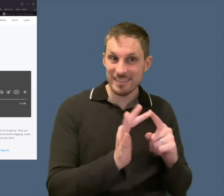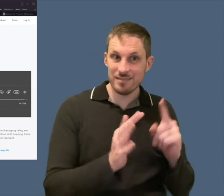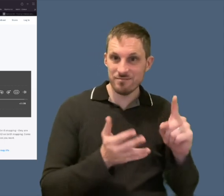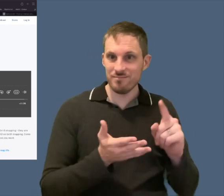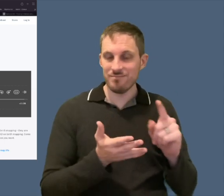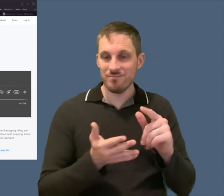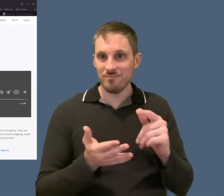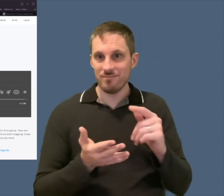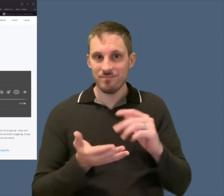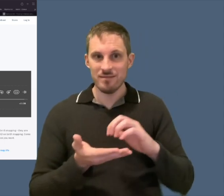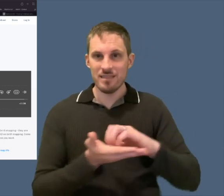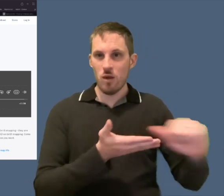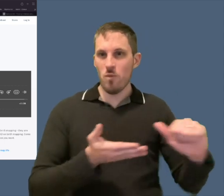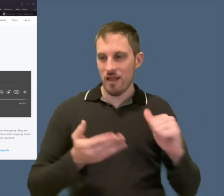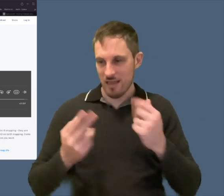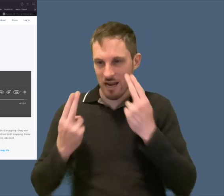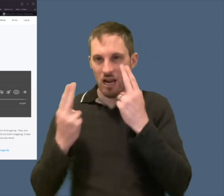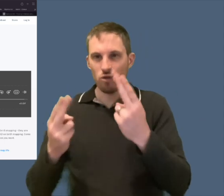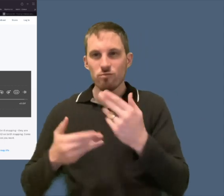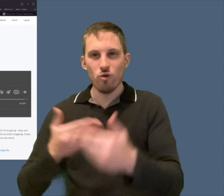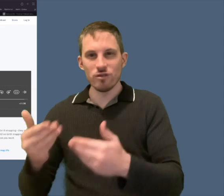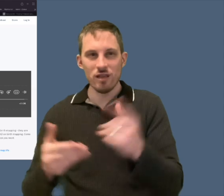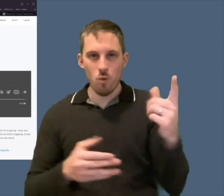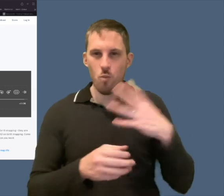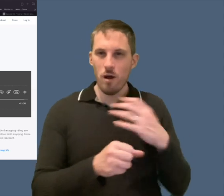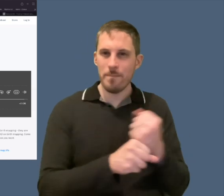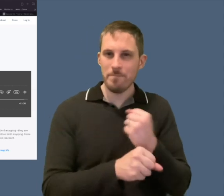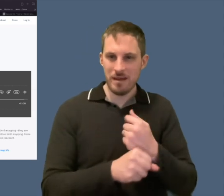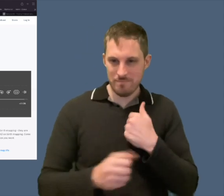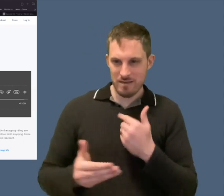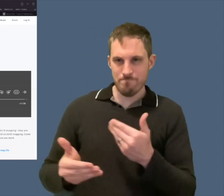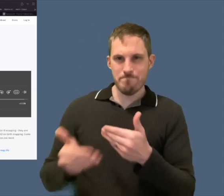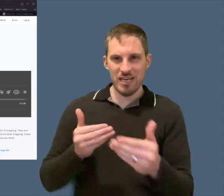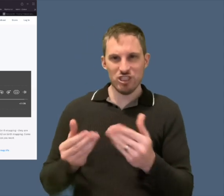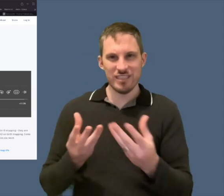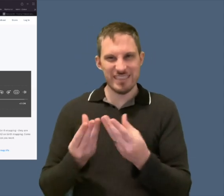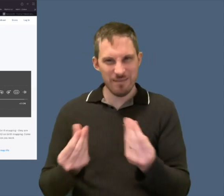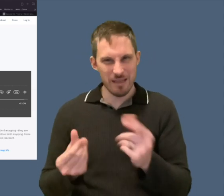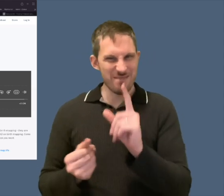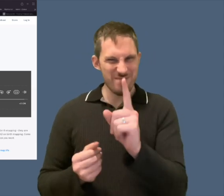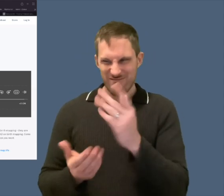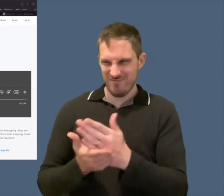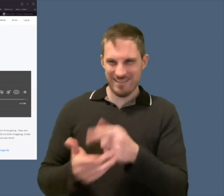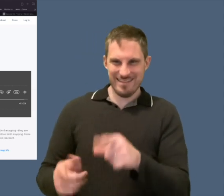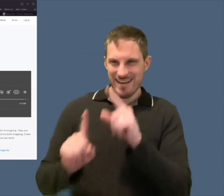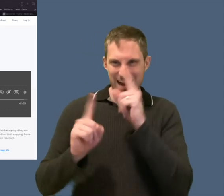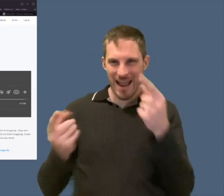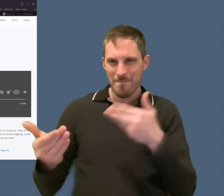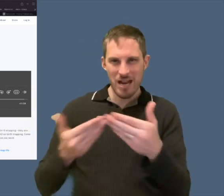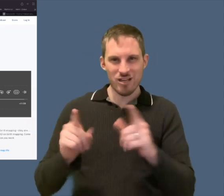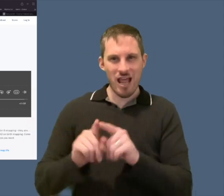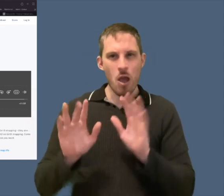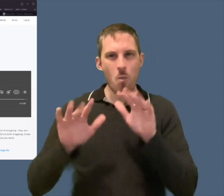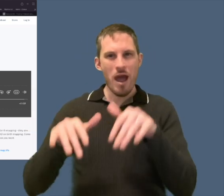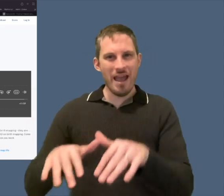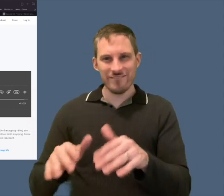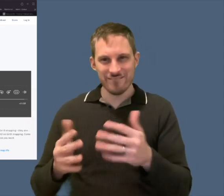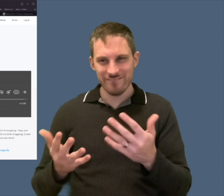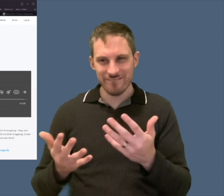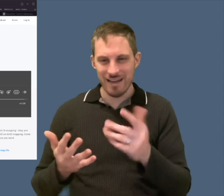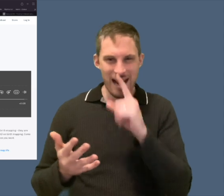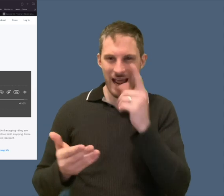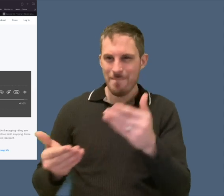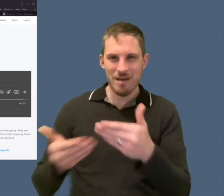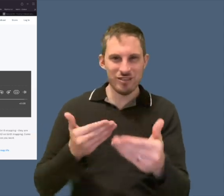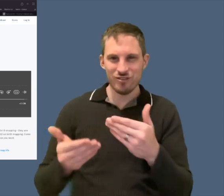away, and they make you want to manage something that is ultimately unmanageable. Really. I mean, there